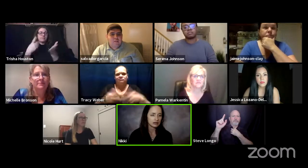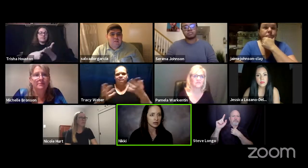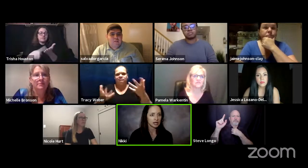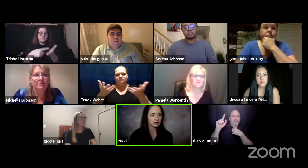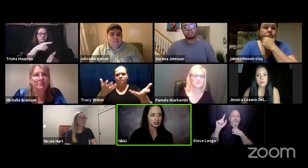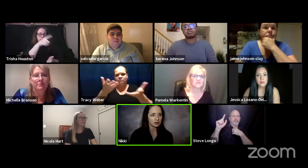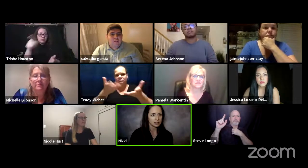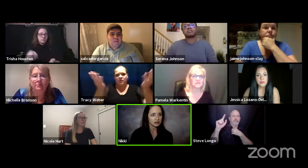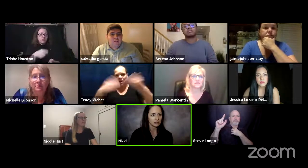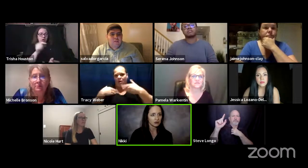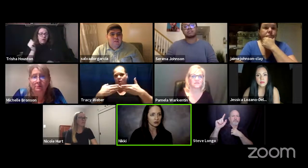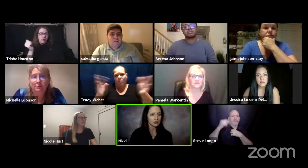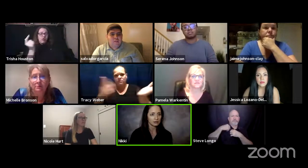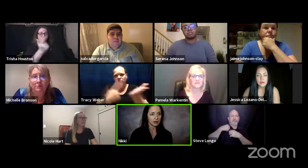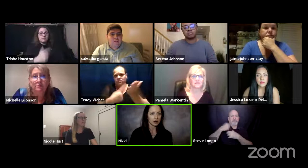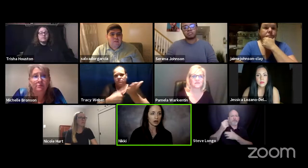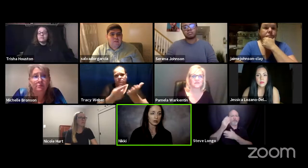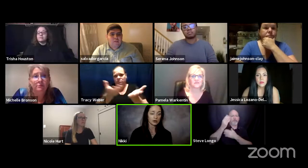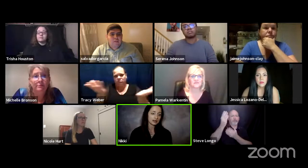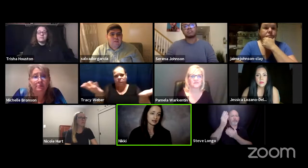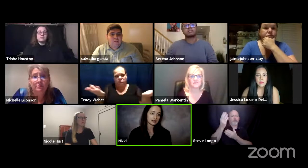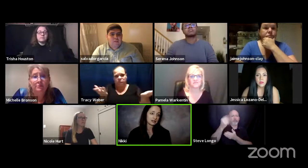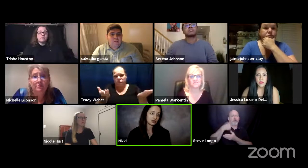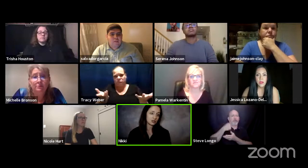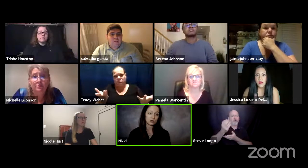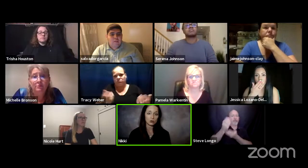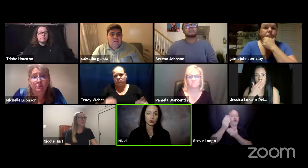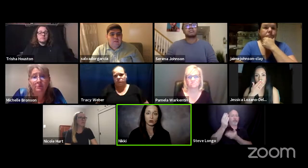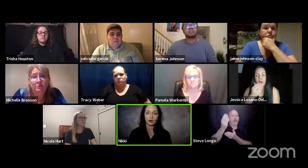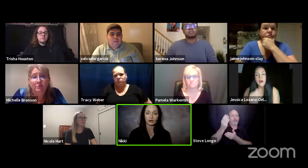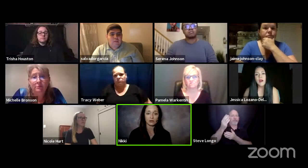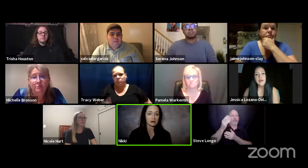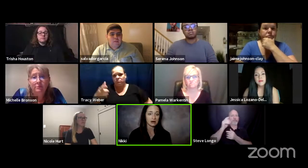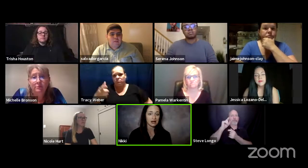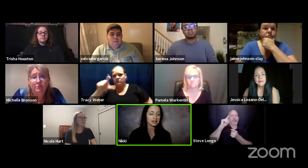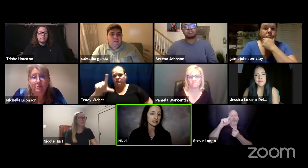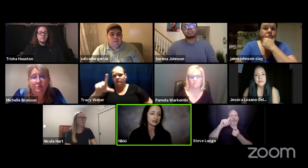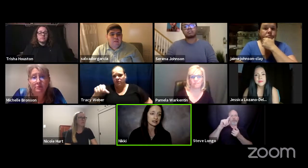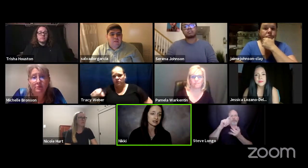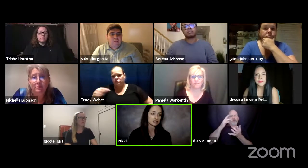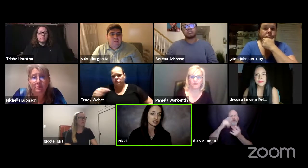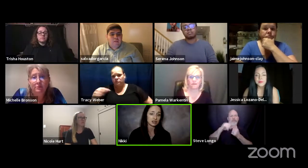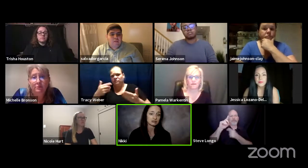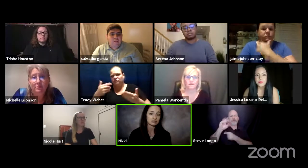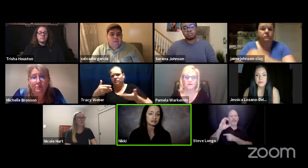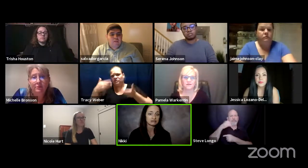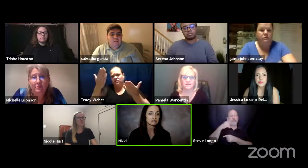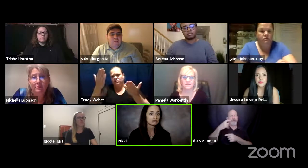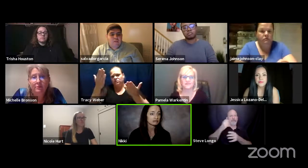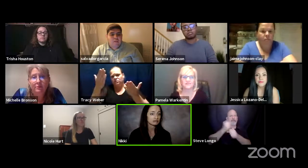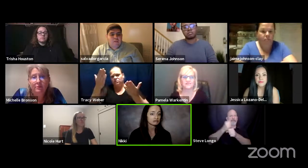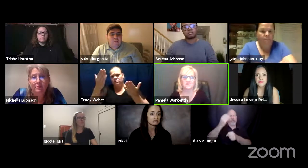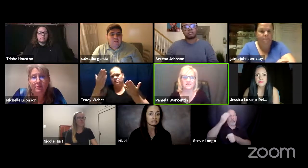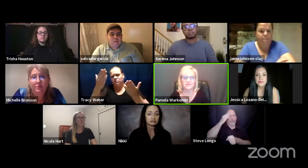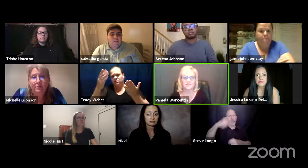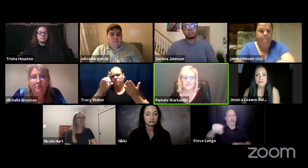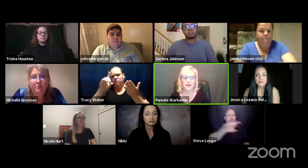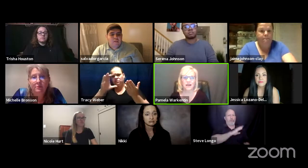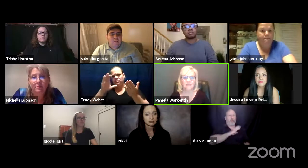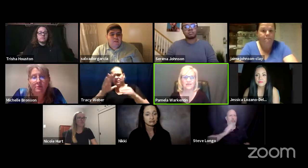we have to use it. So I want to open this to the board for ideas and discussion. This is Steve. I'm